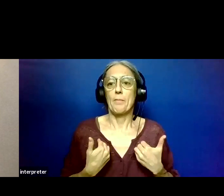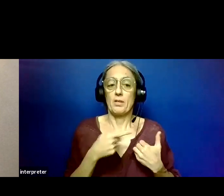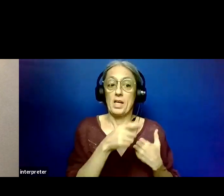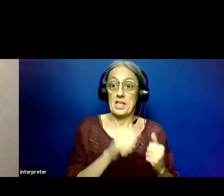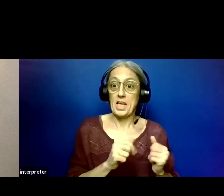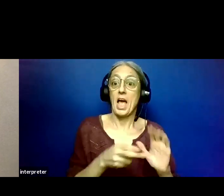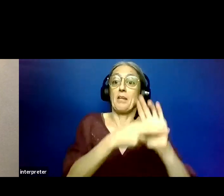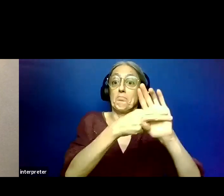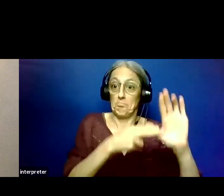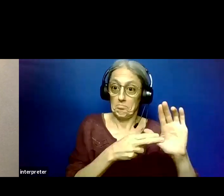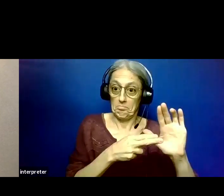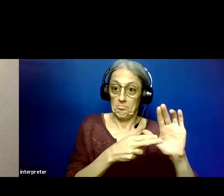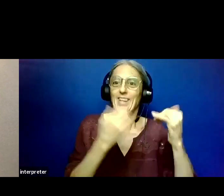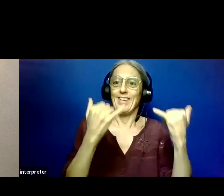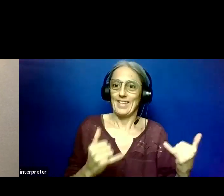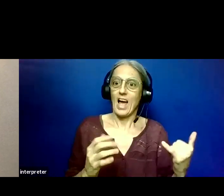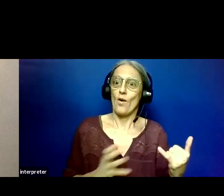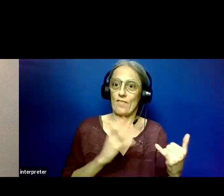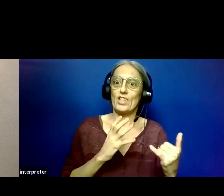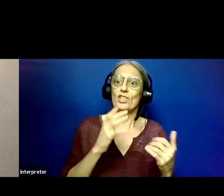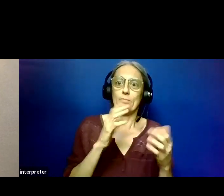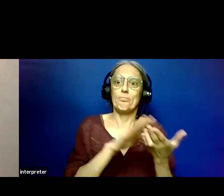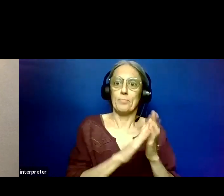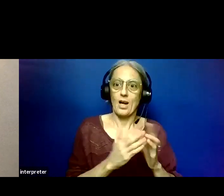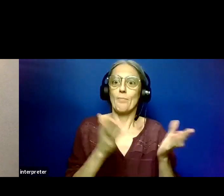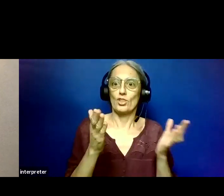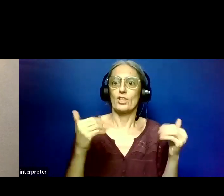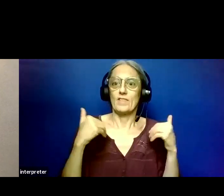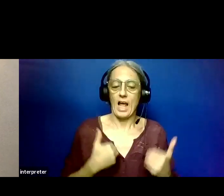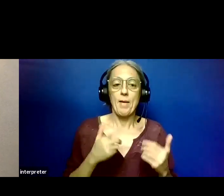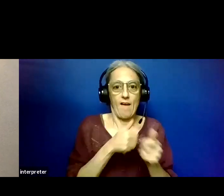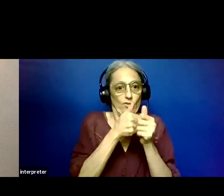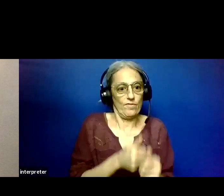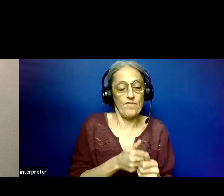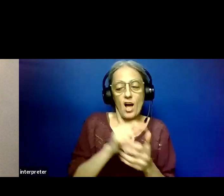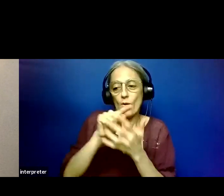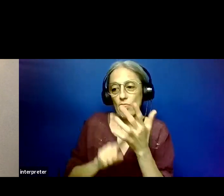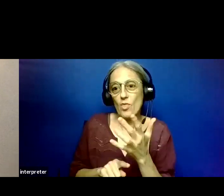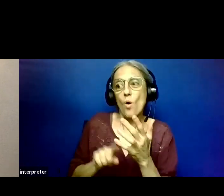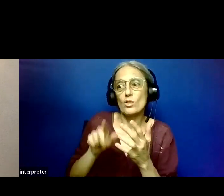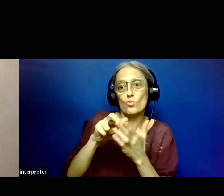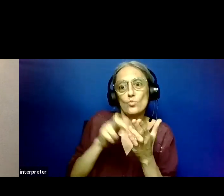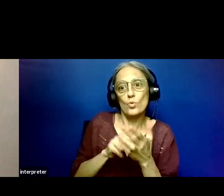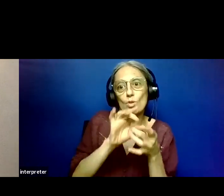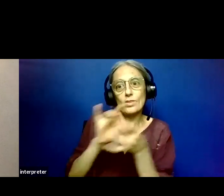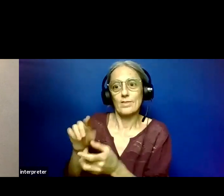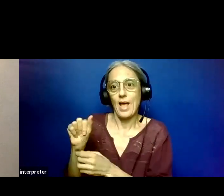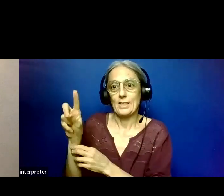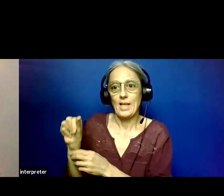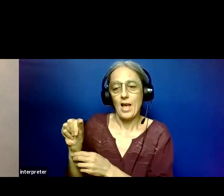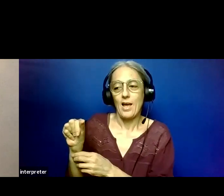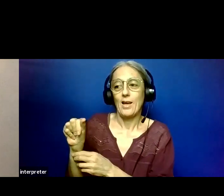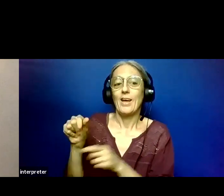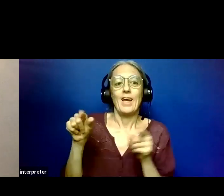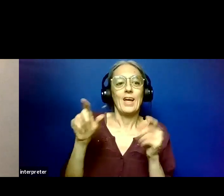would be a service animal and would follow all of the other rules under the ADA. So this can get a little tricky at times